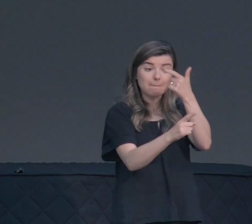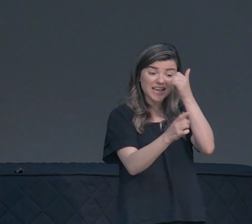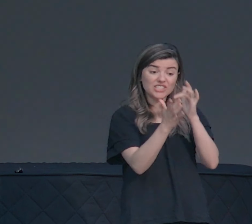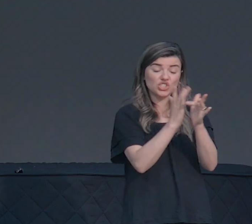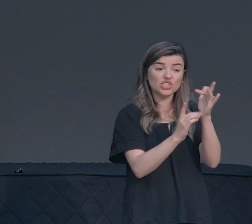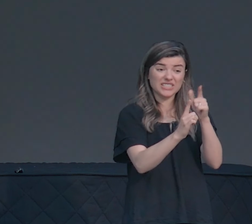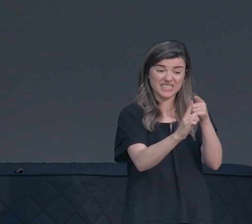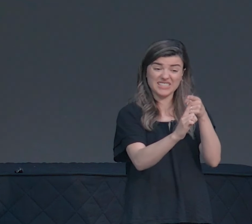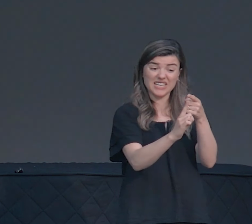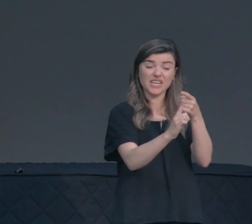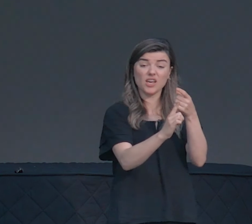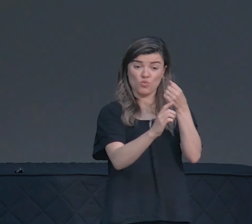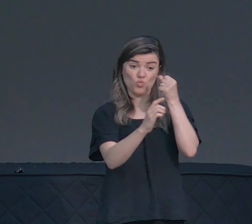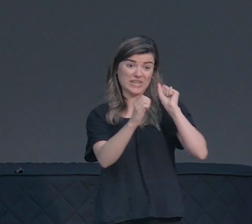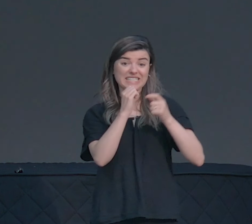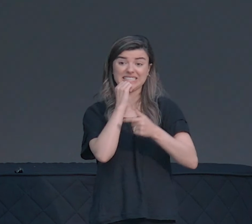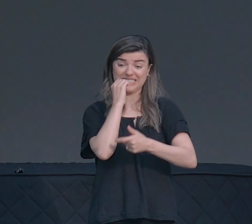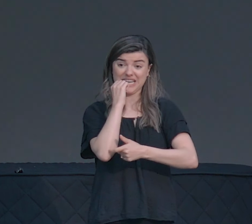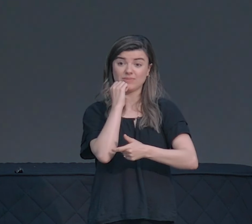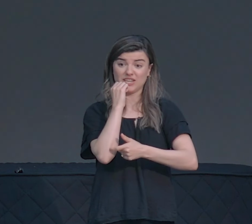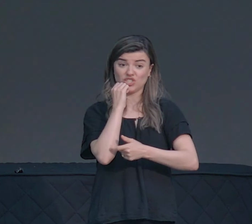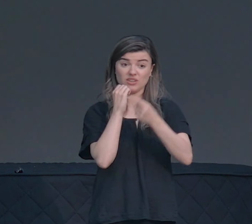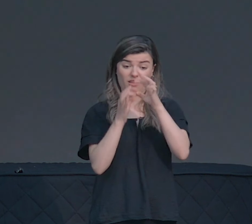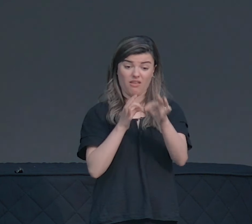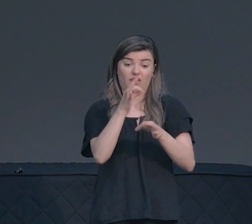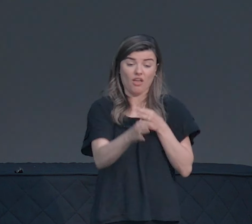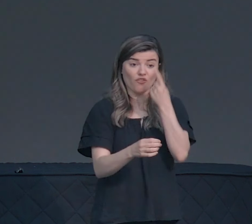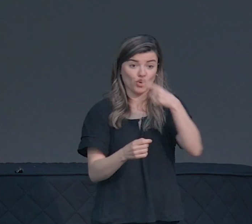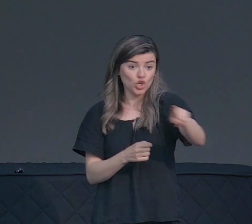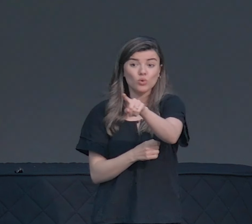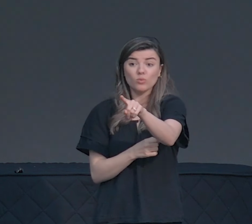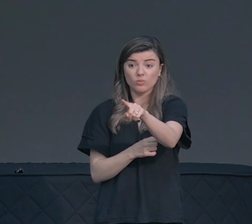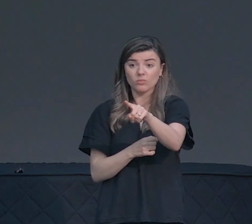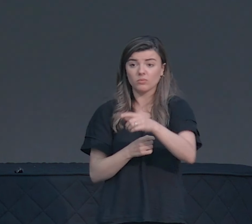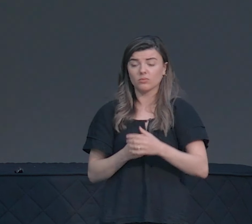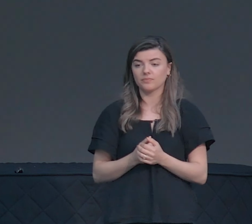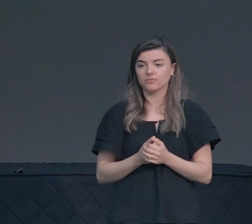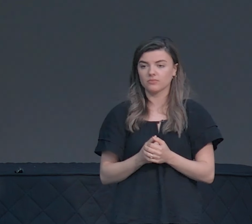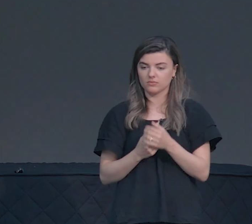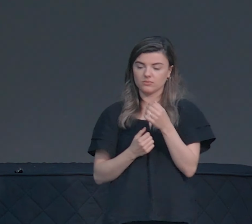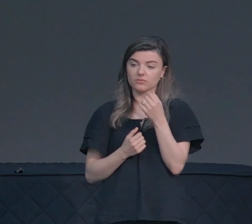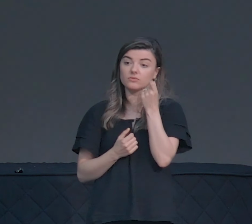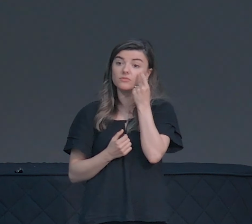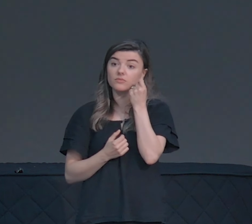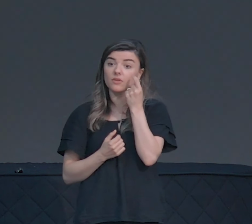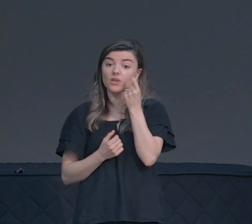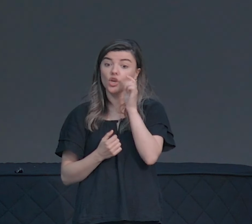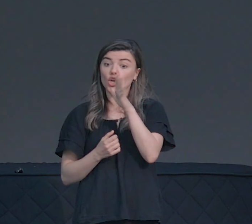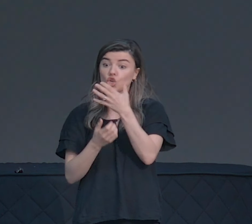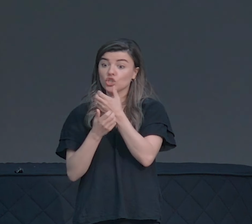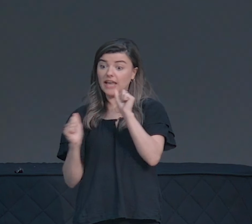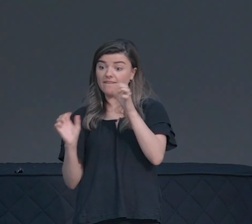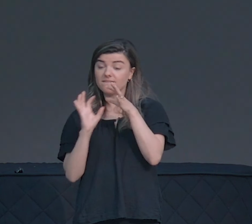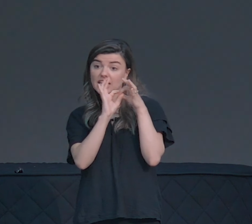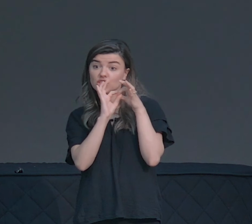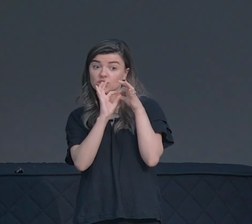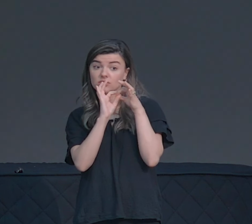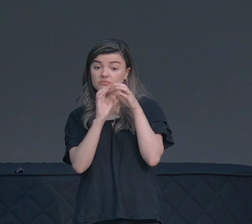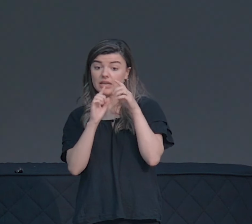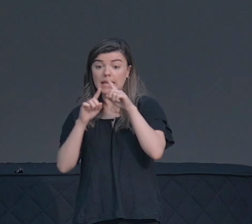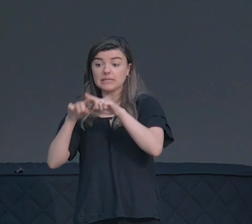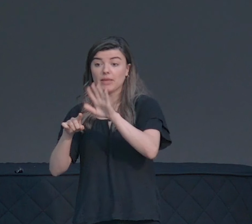has resisted temptation in your place. Listen, your salvation does not depend on your